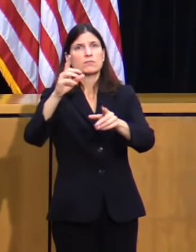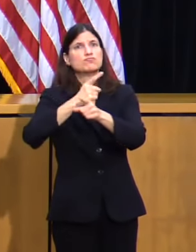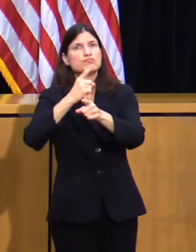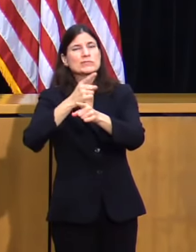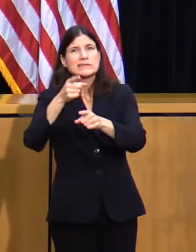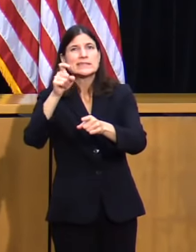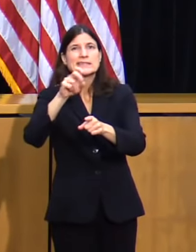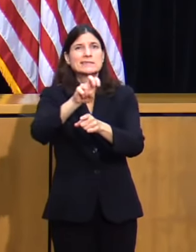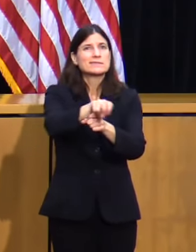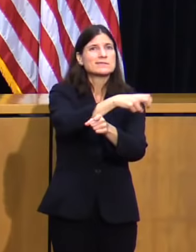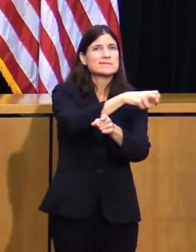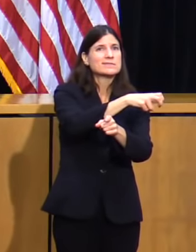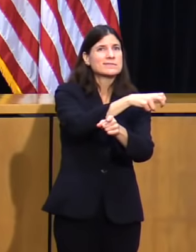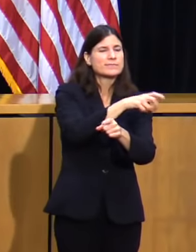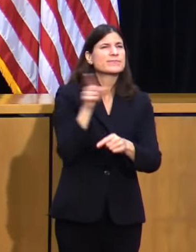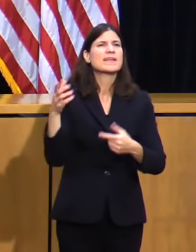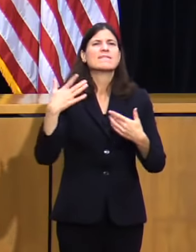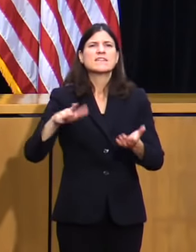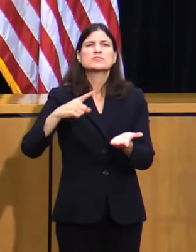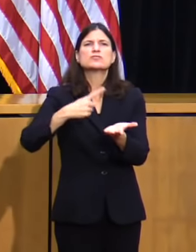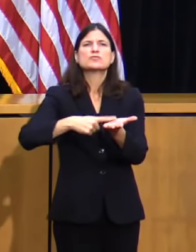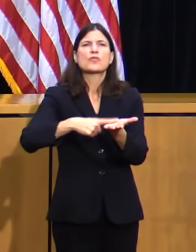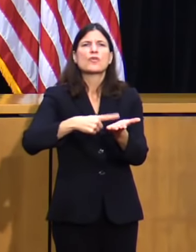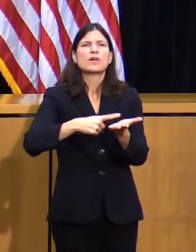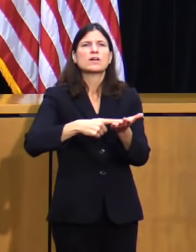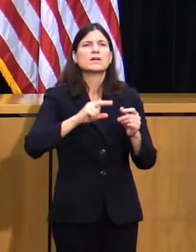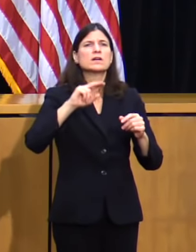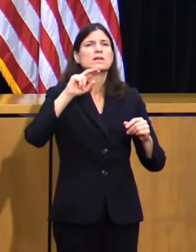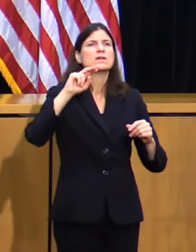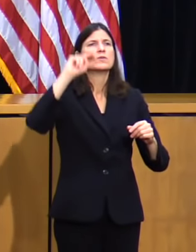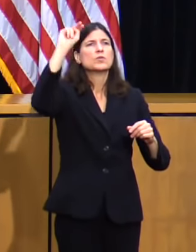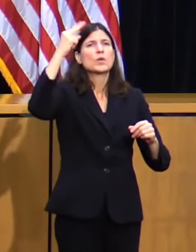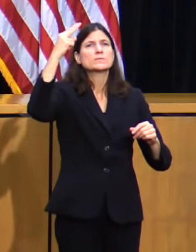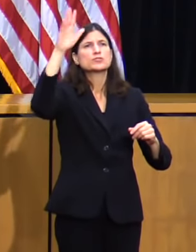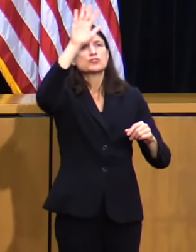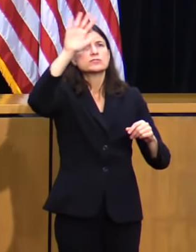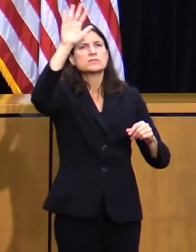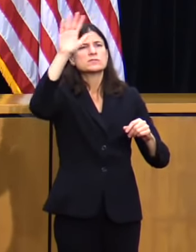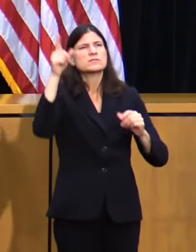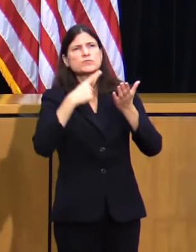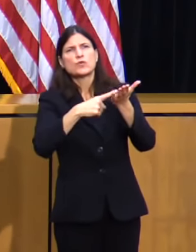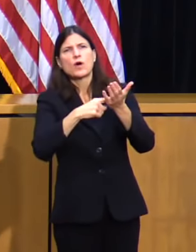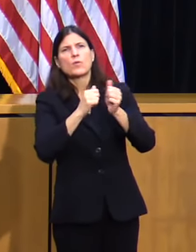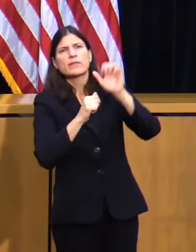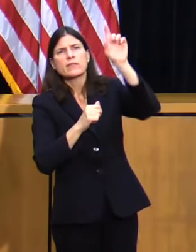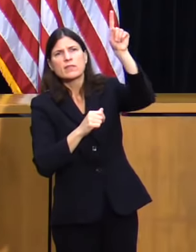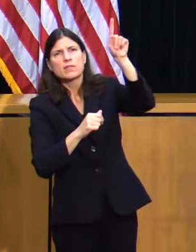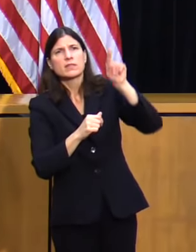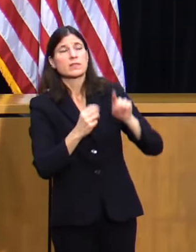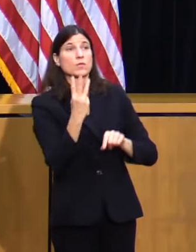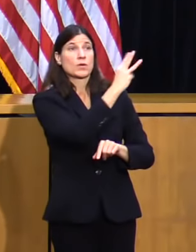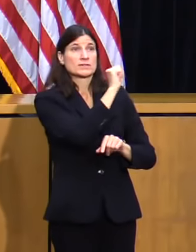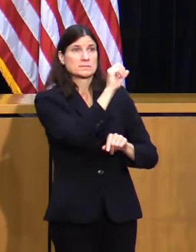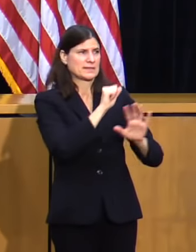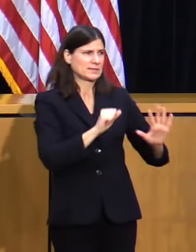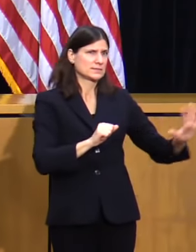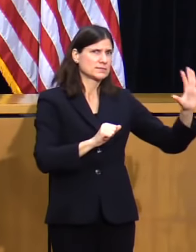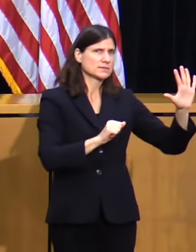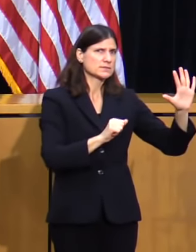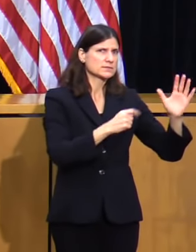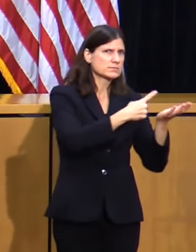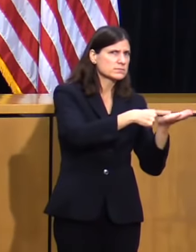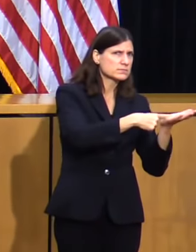colleagues sort of north to New Hampshire and west to New York and south down to Rhode Island and Connecticut,